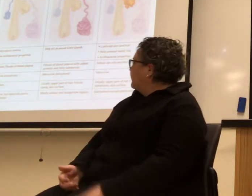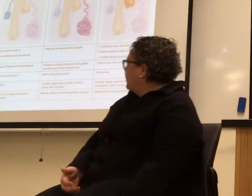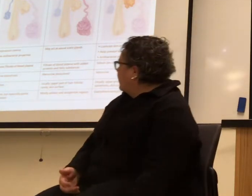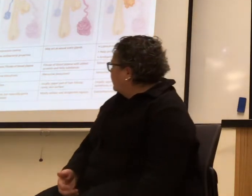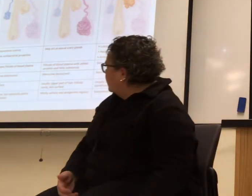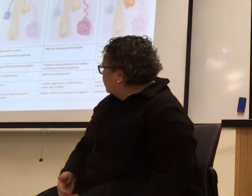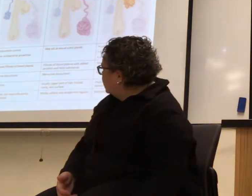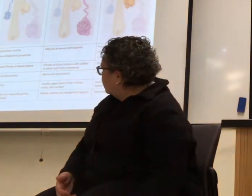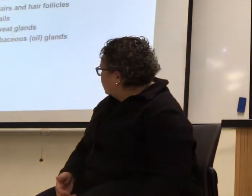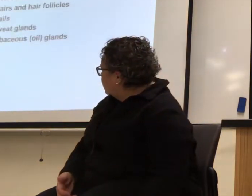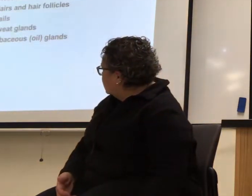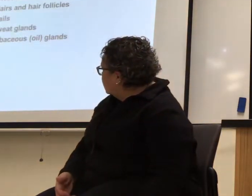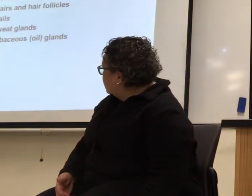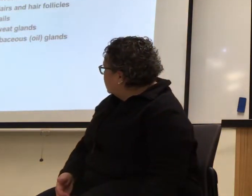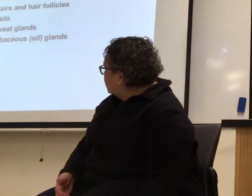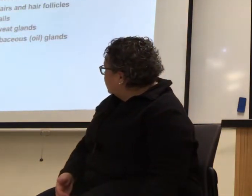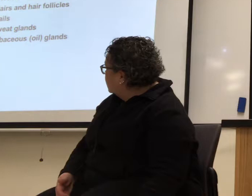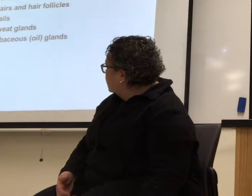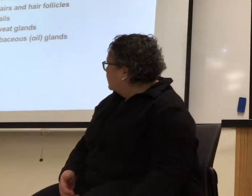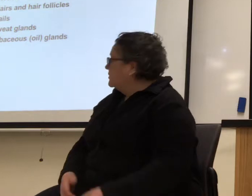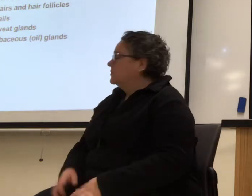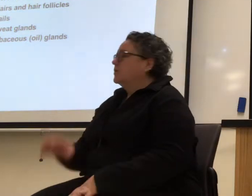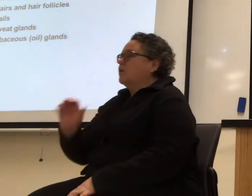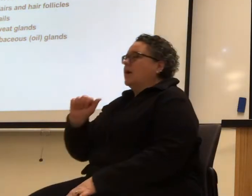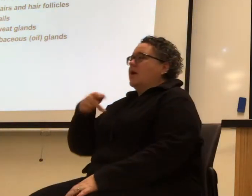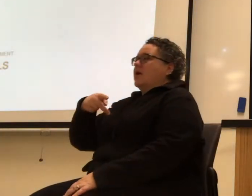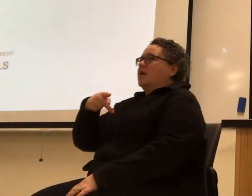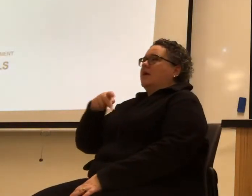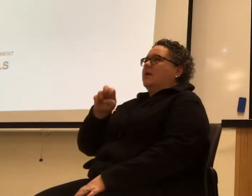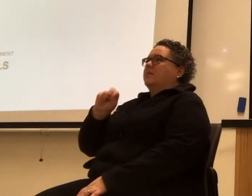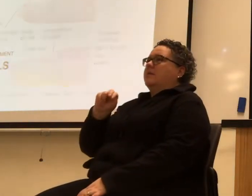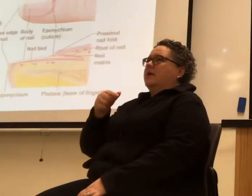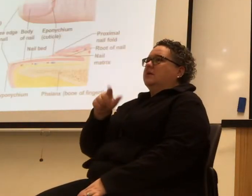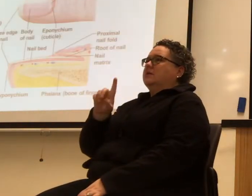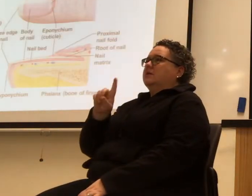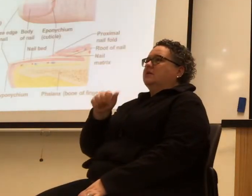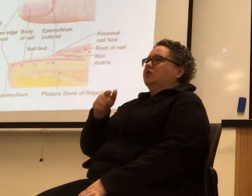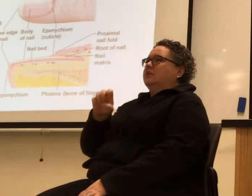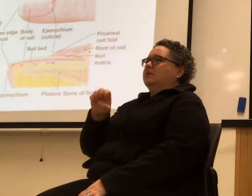on. So appendages of the skin include hair and nails. We'll take a look at those.